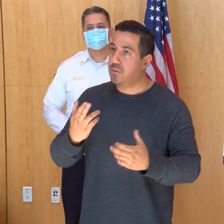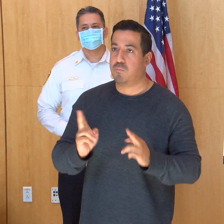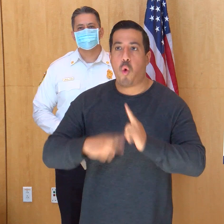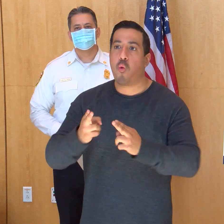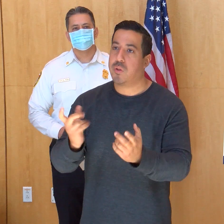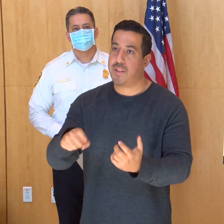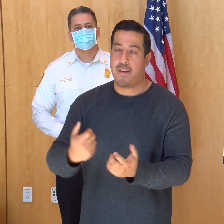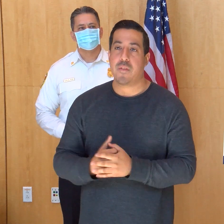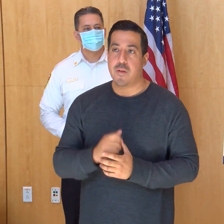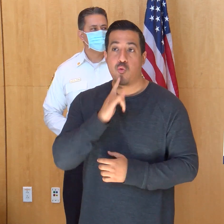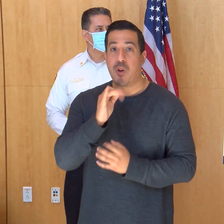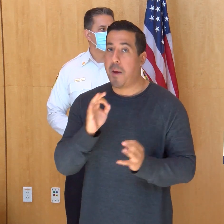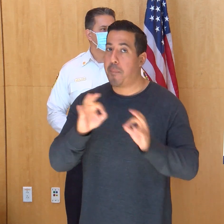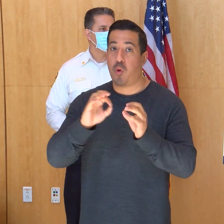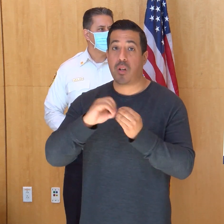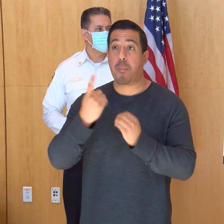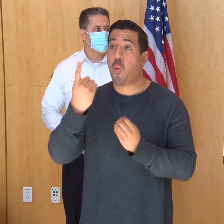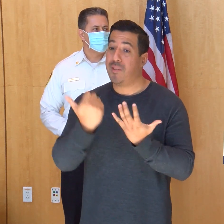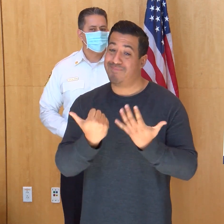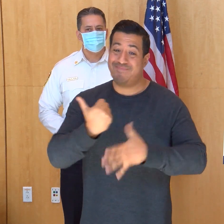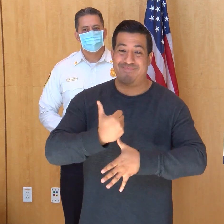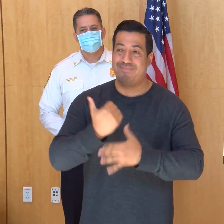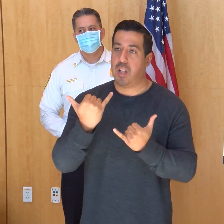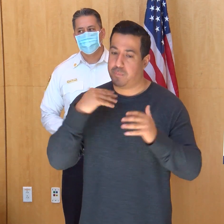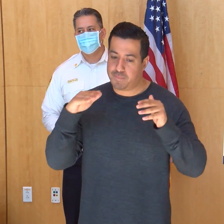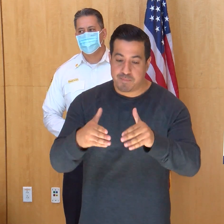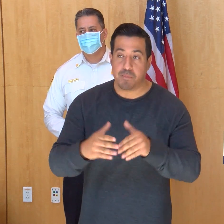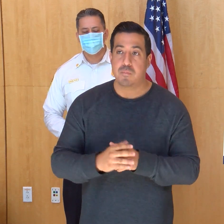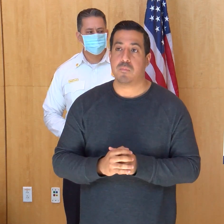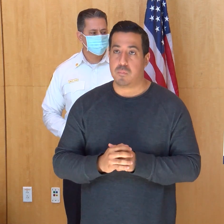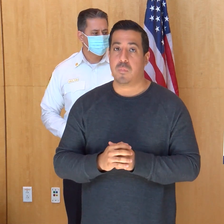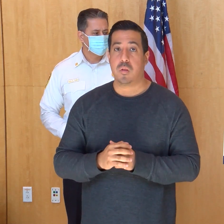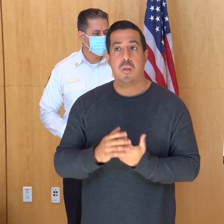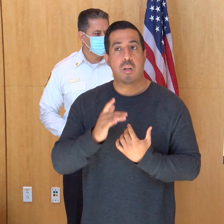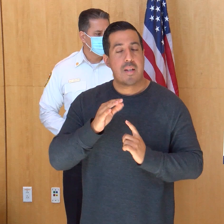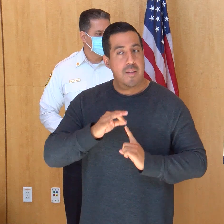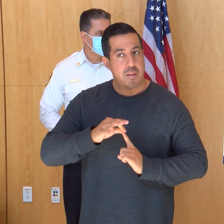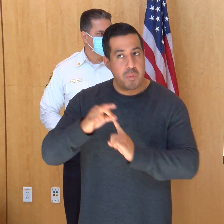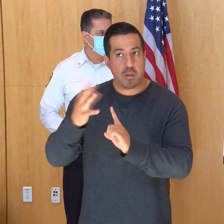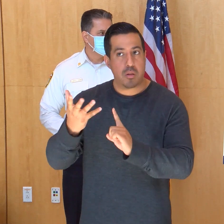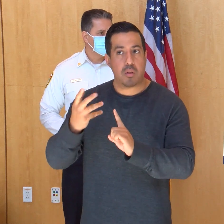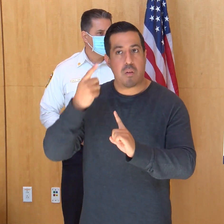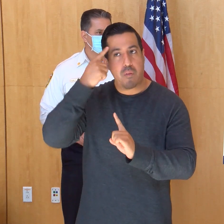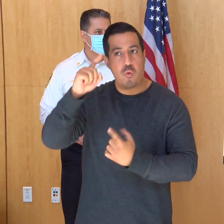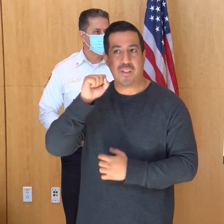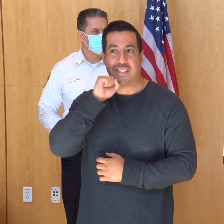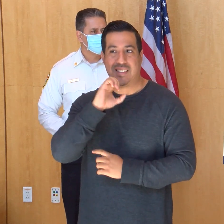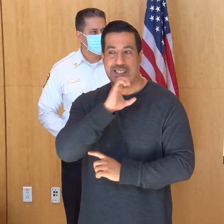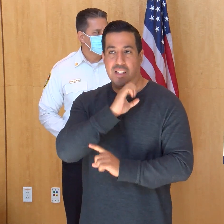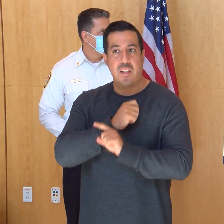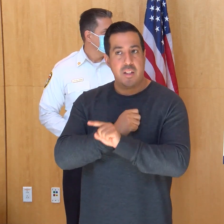That's important. That's the number one priority, especially for our